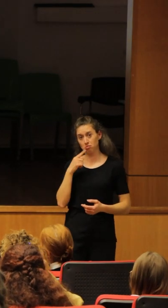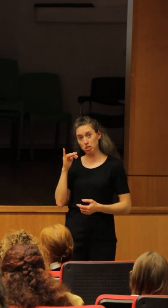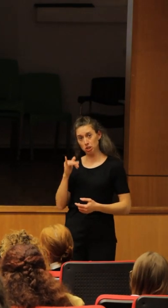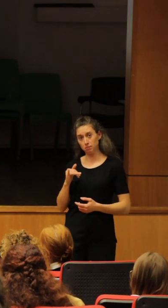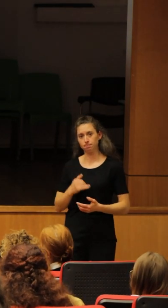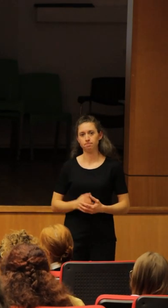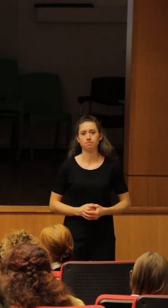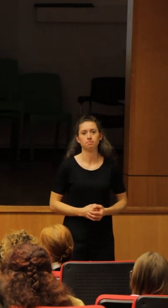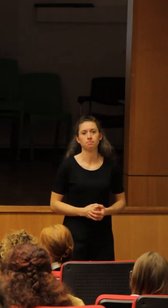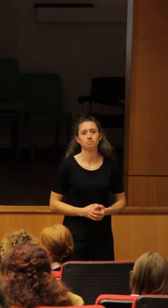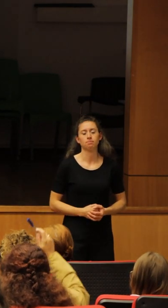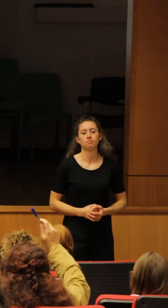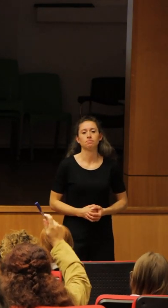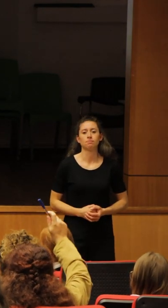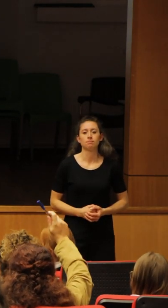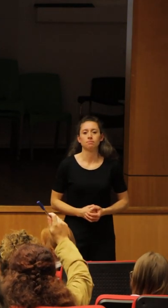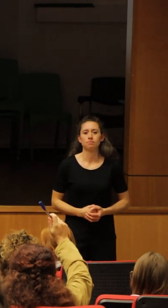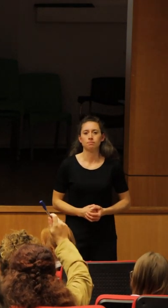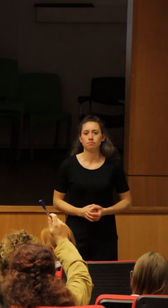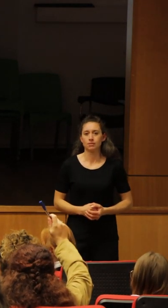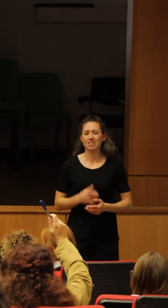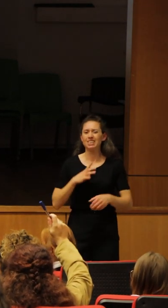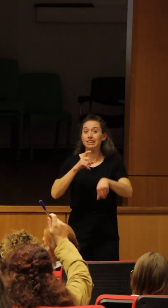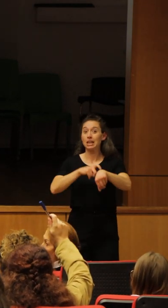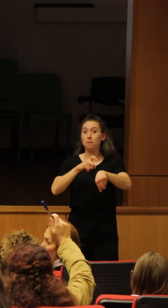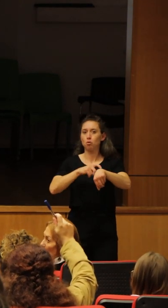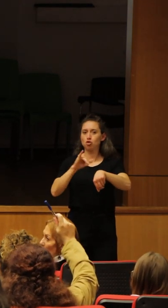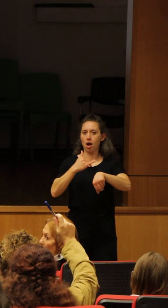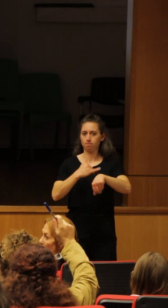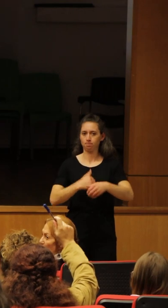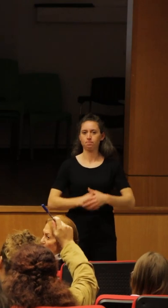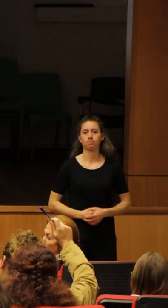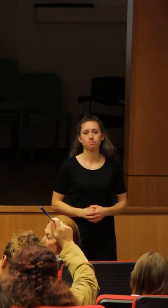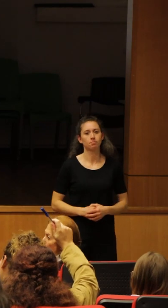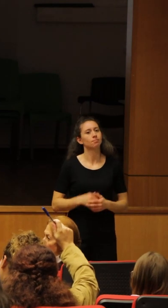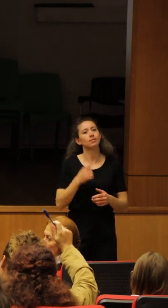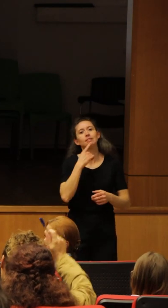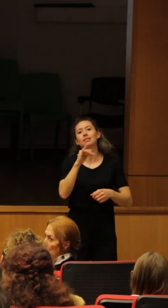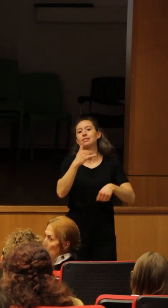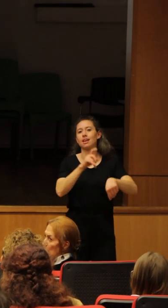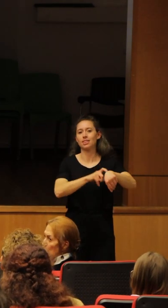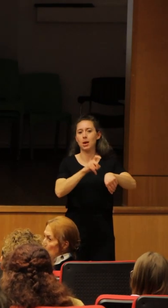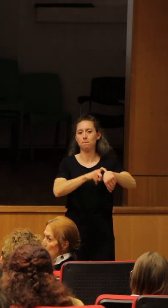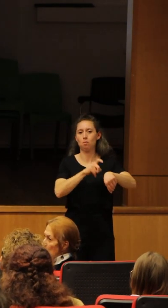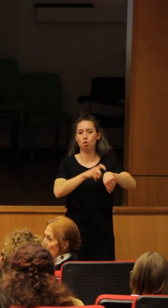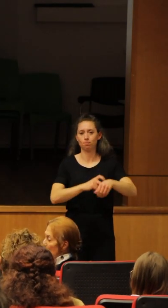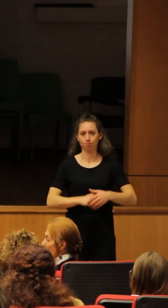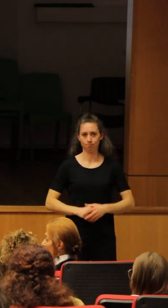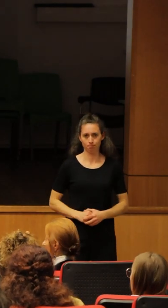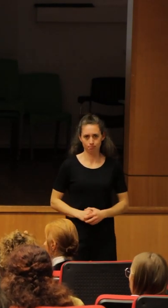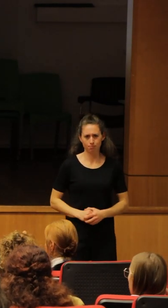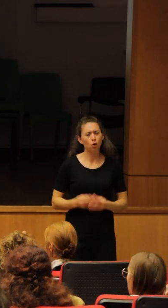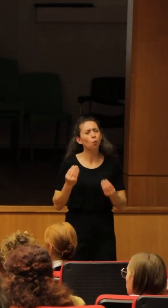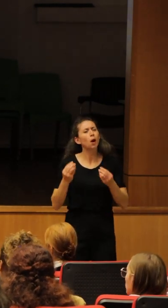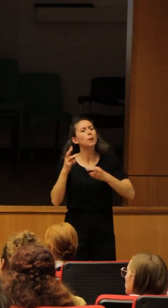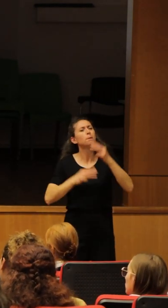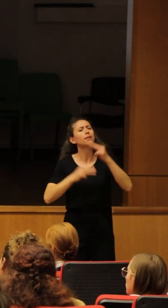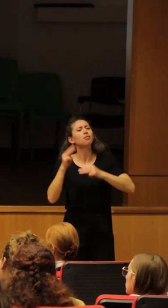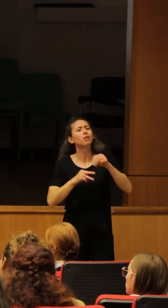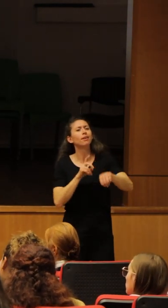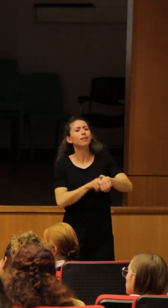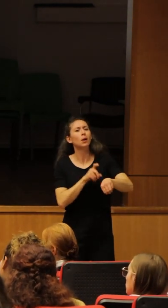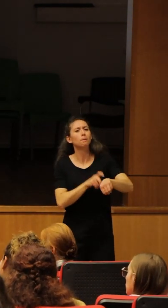Does it? Sí. Did it answer your question? It's time. Yeah, oh, it's time. Me dicen que hay. What's the metaphor for time? ¿Cuál es la metáfora para el